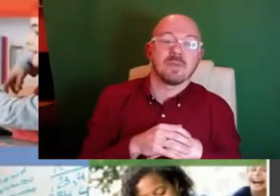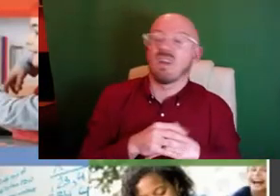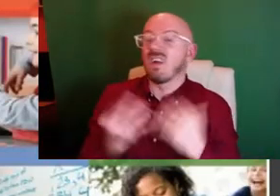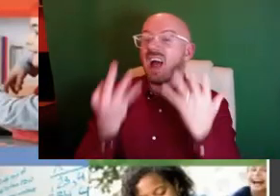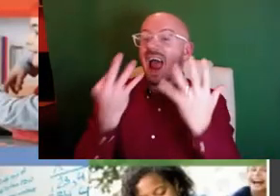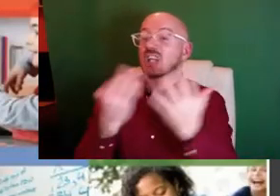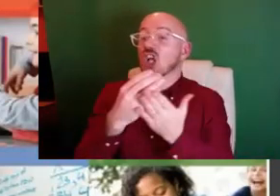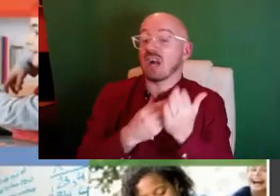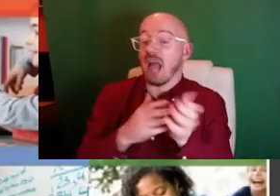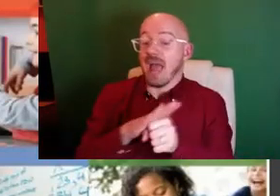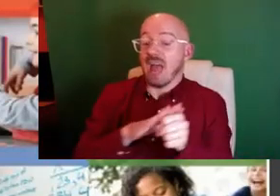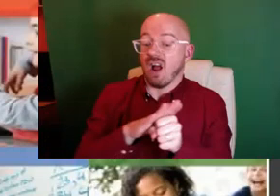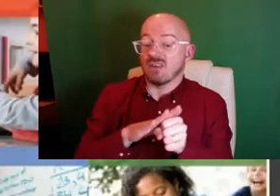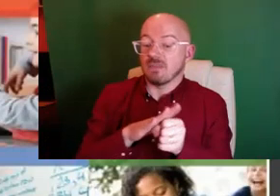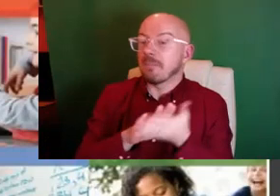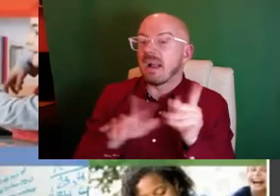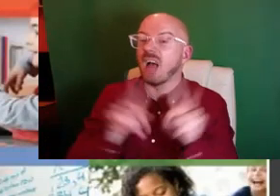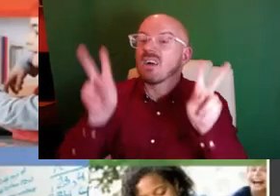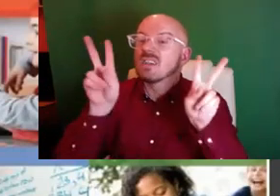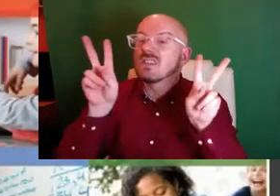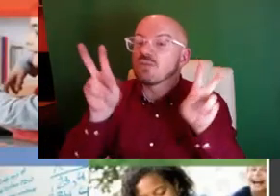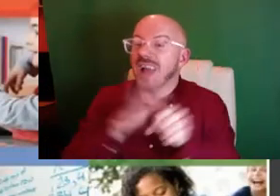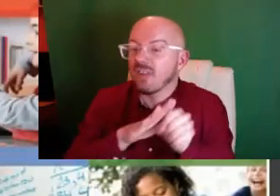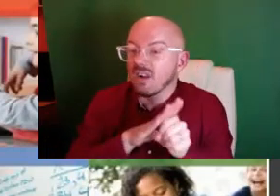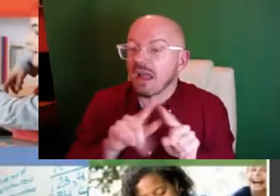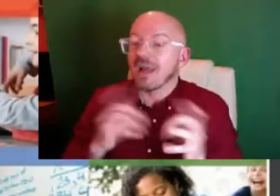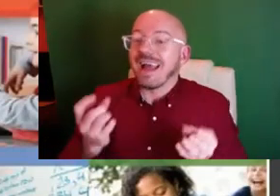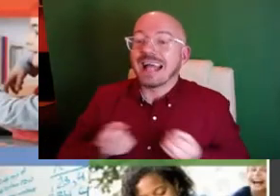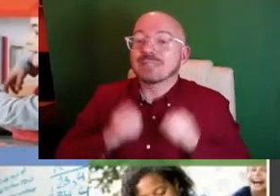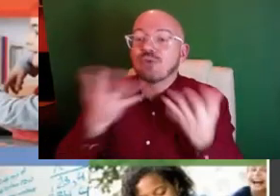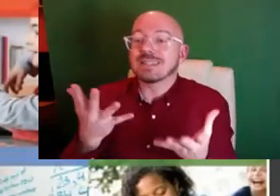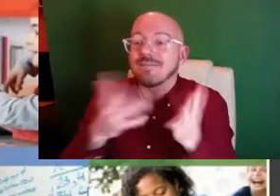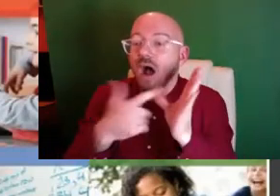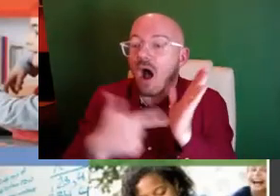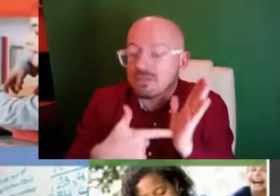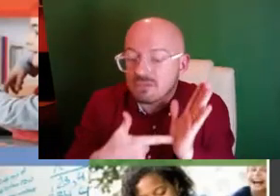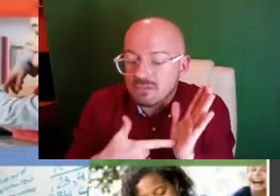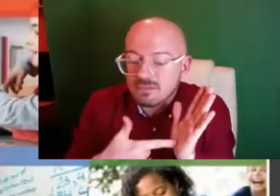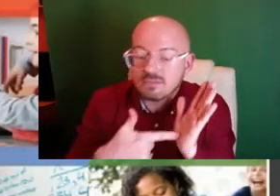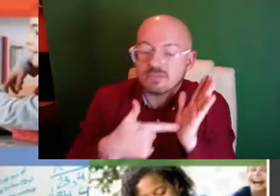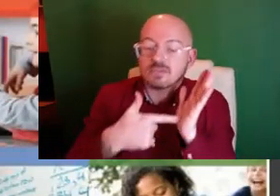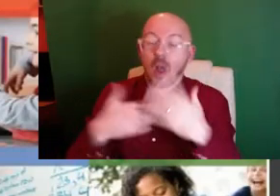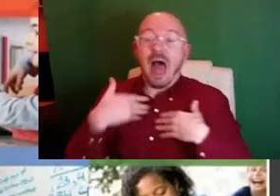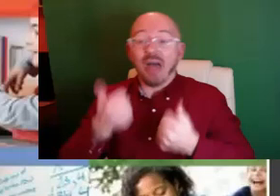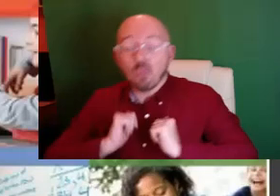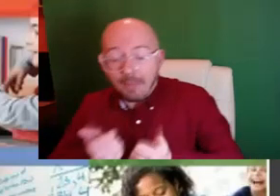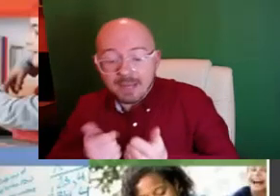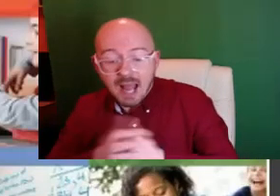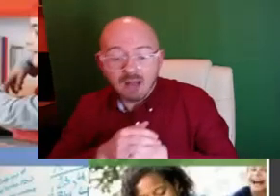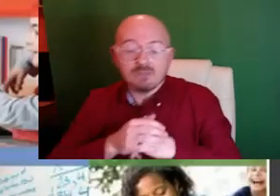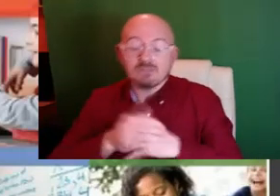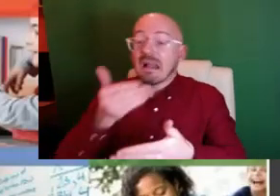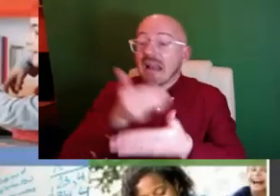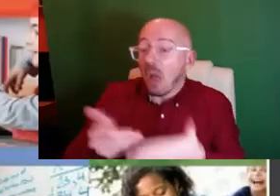And every child is expected to develop an understanding, skills and knowledge in these subjects.